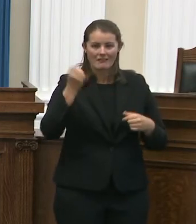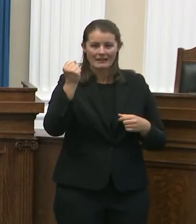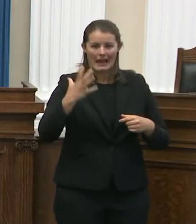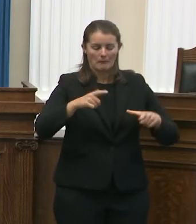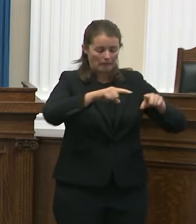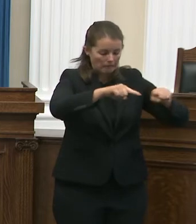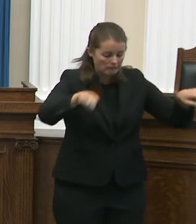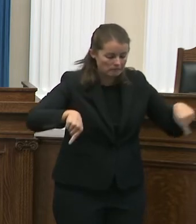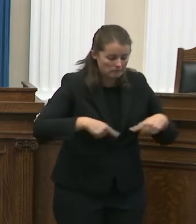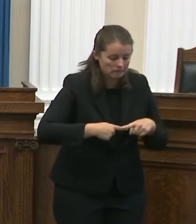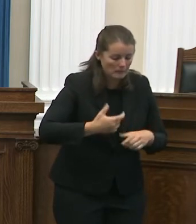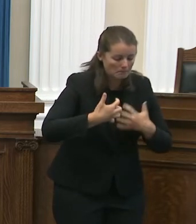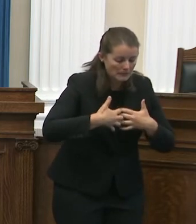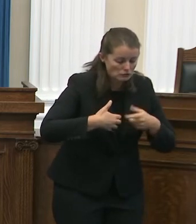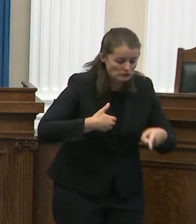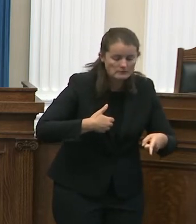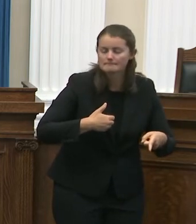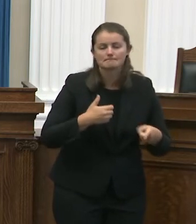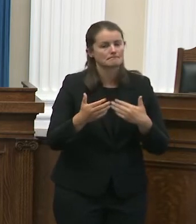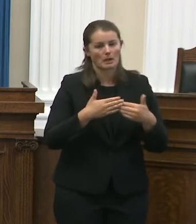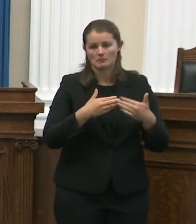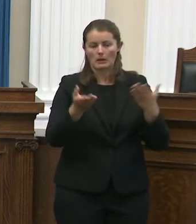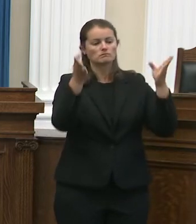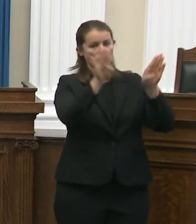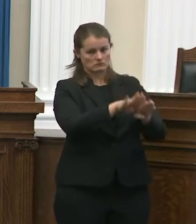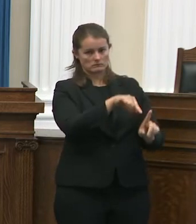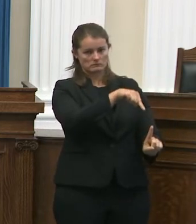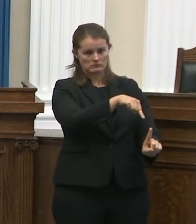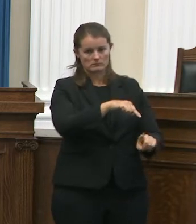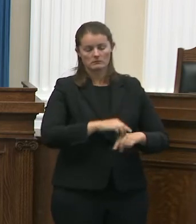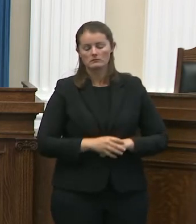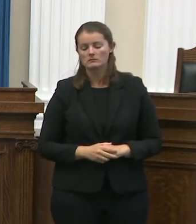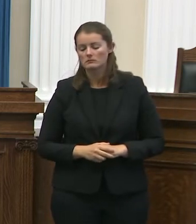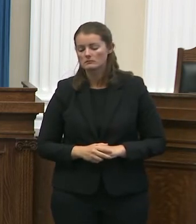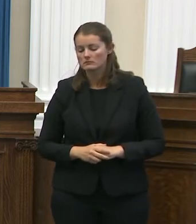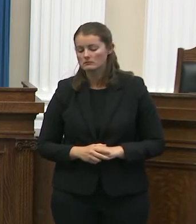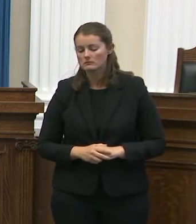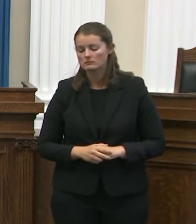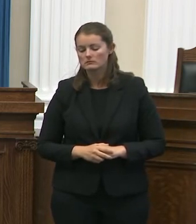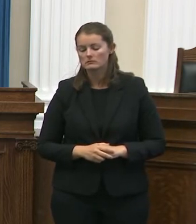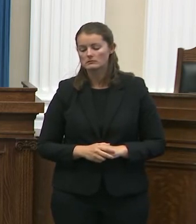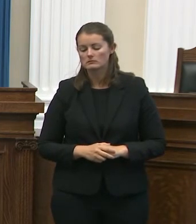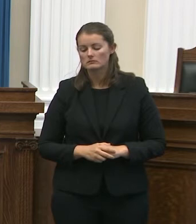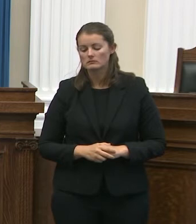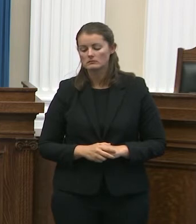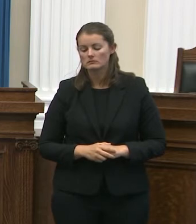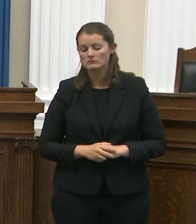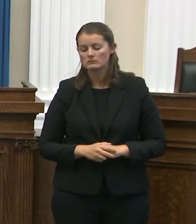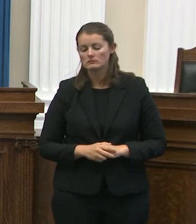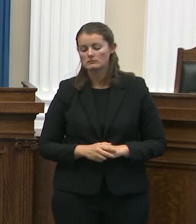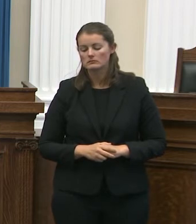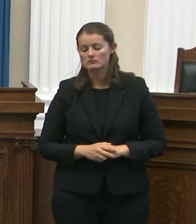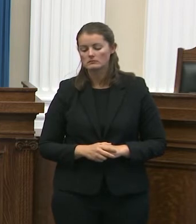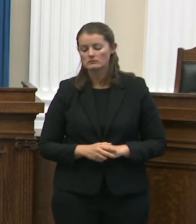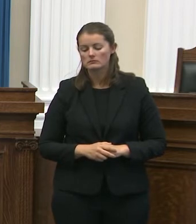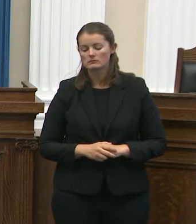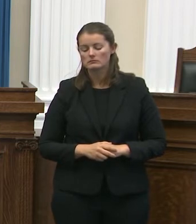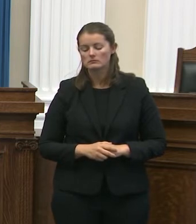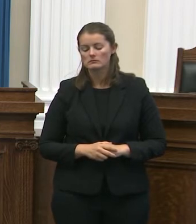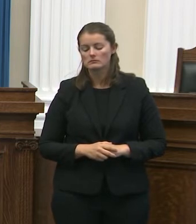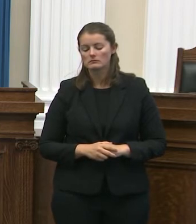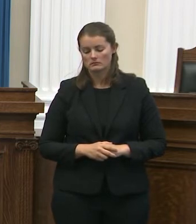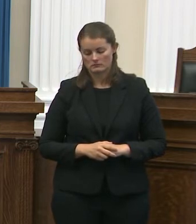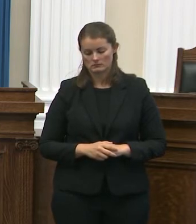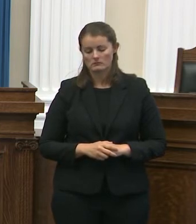In addition to the rollback in certain counties, I am also adding a new statewide restrictions in this directive.